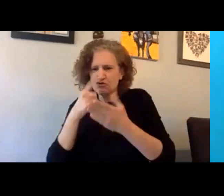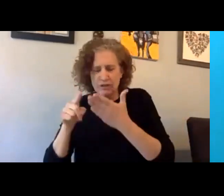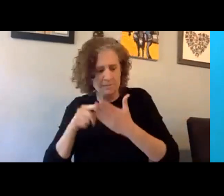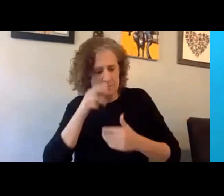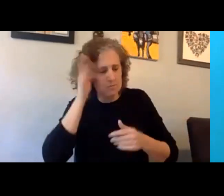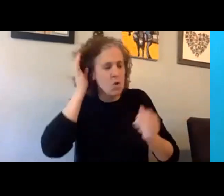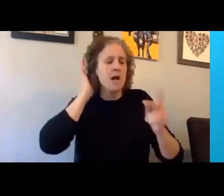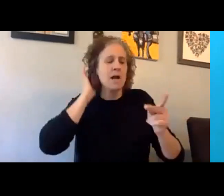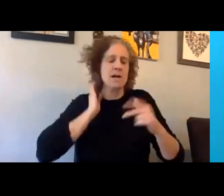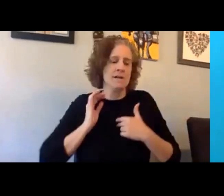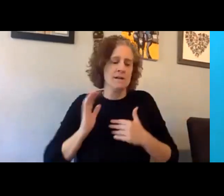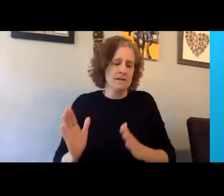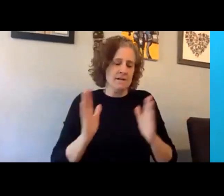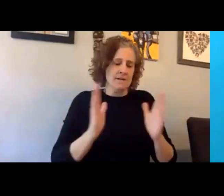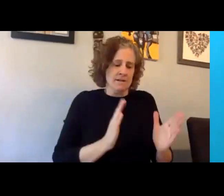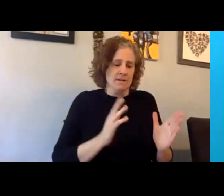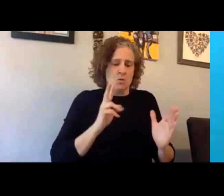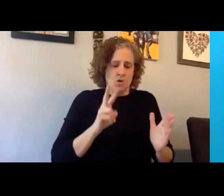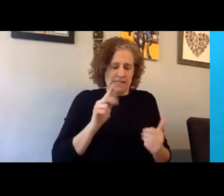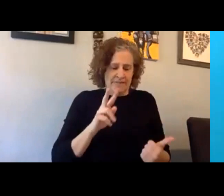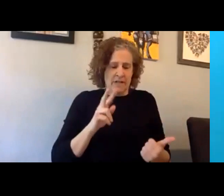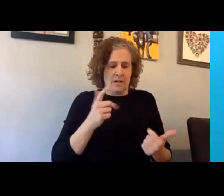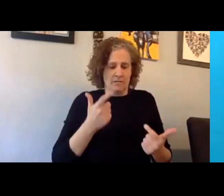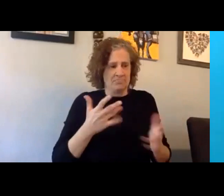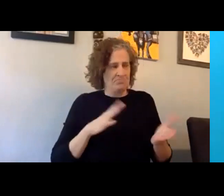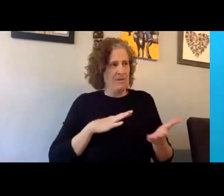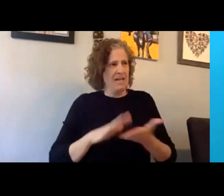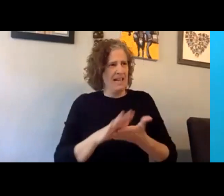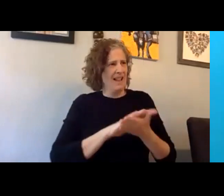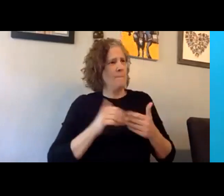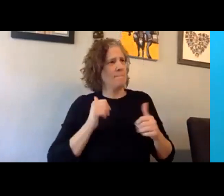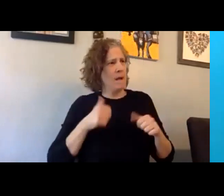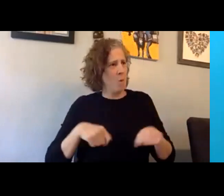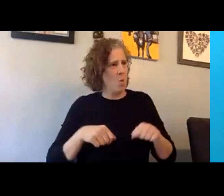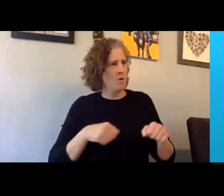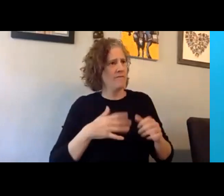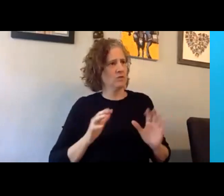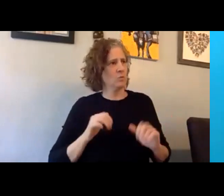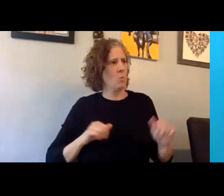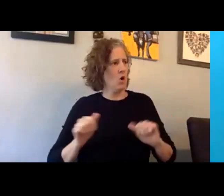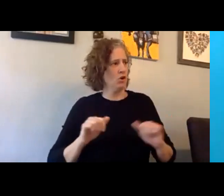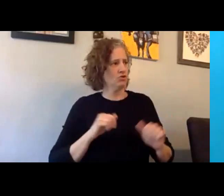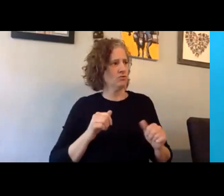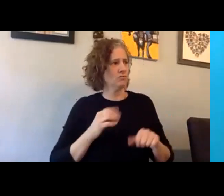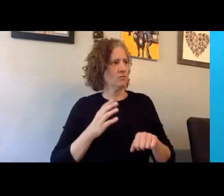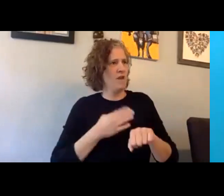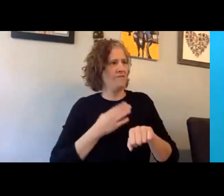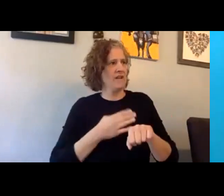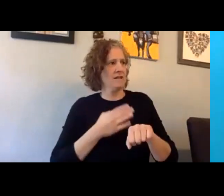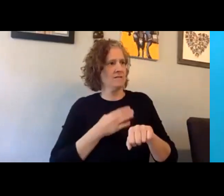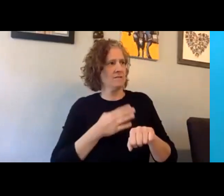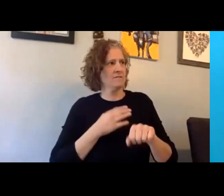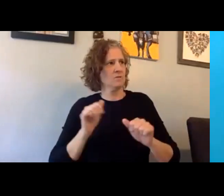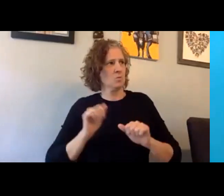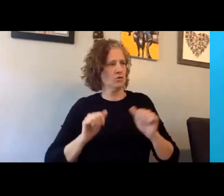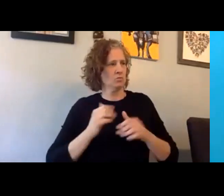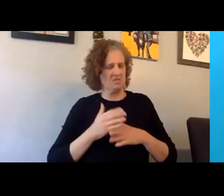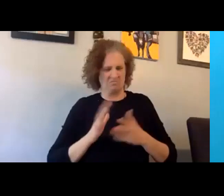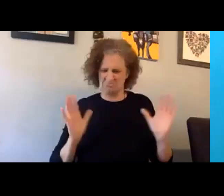Okay? All right, I'll keep checking that chat too. All right, we watched TV, we cleaned, we mowed the lawn, we washed